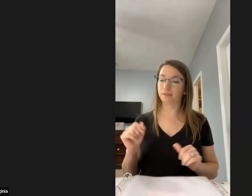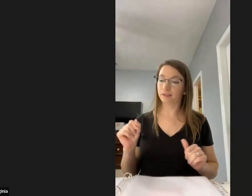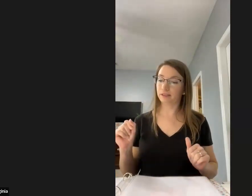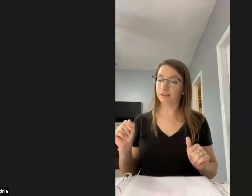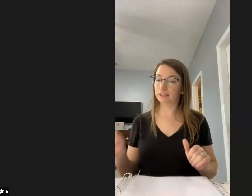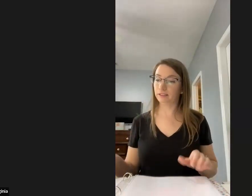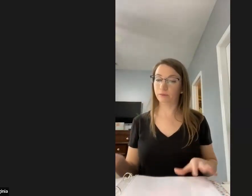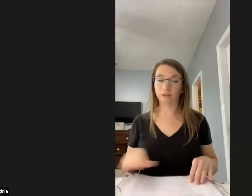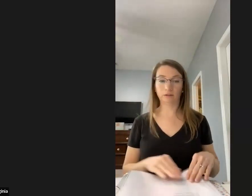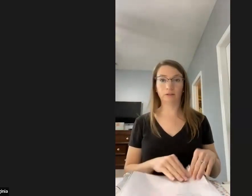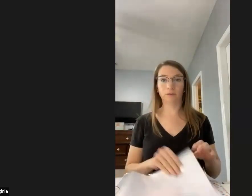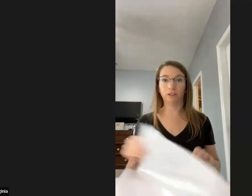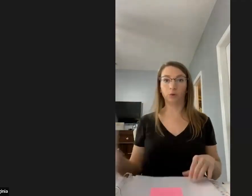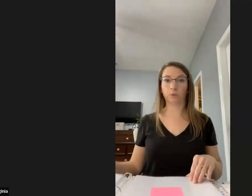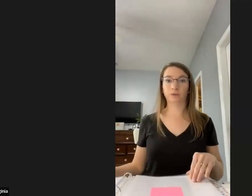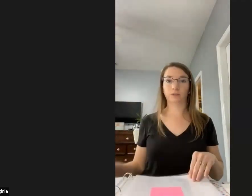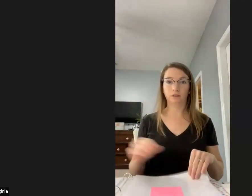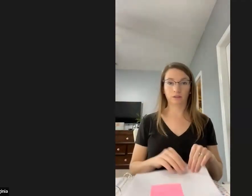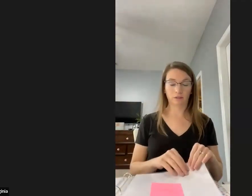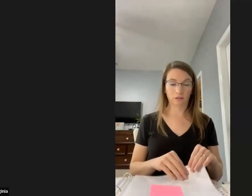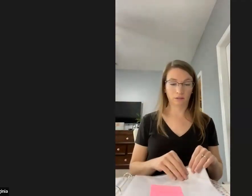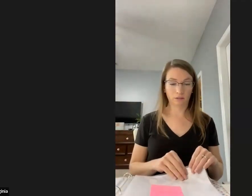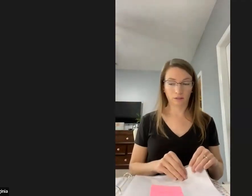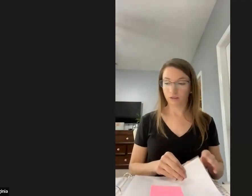let's see. What else can we do?